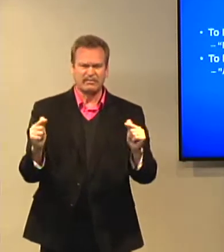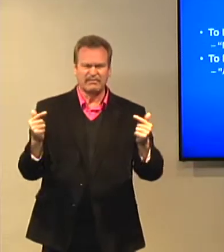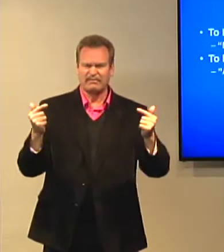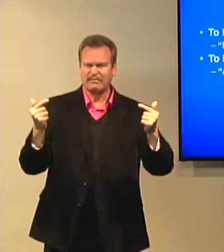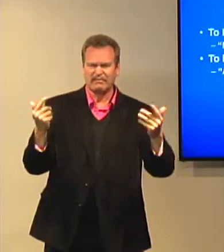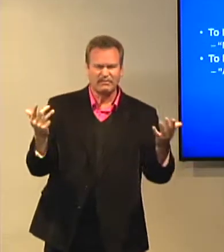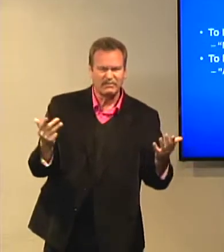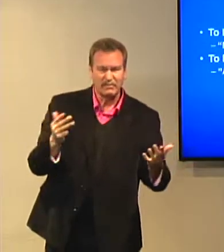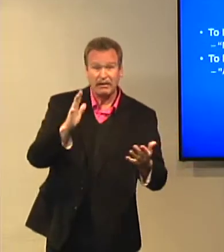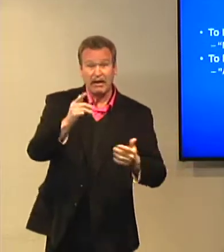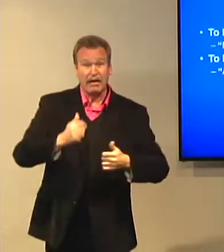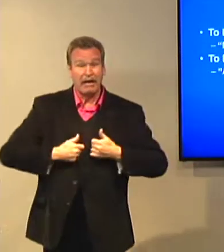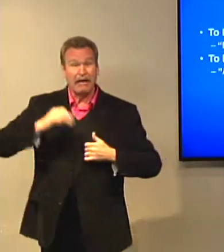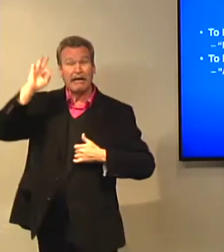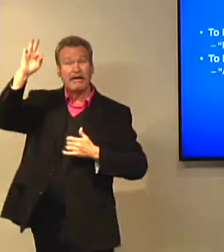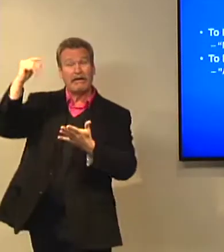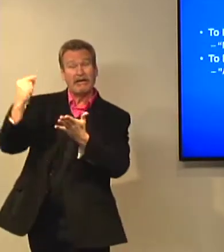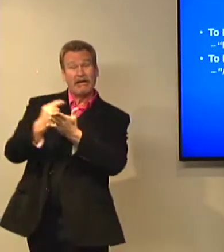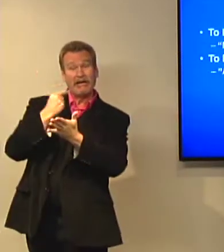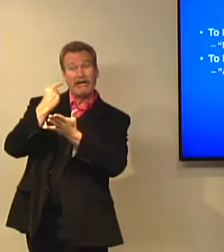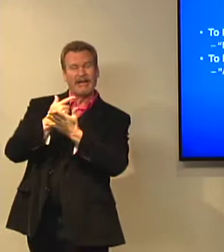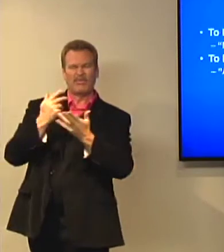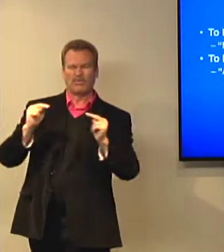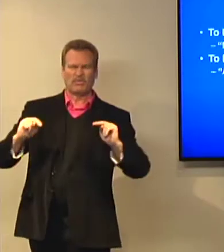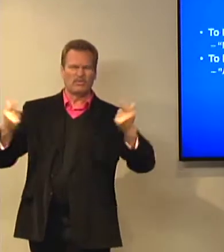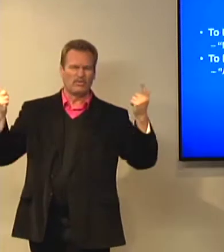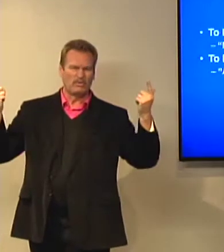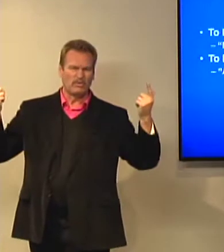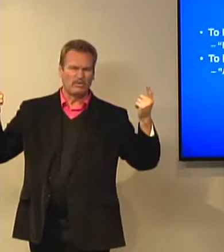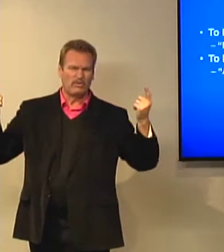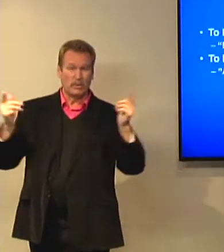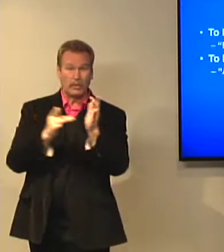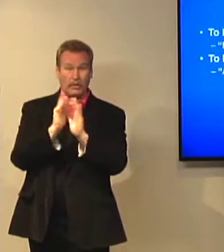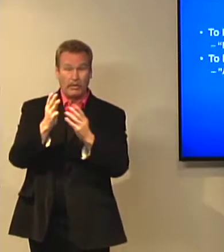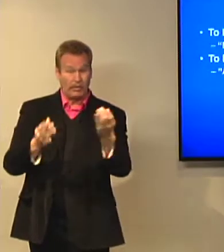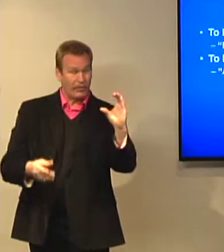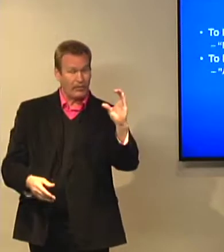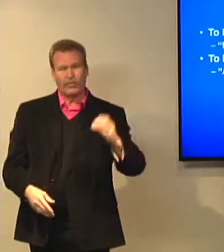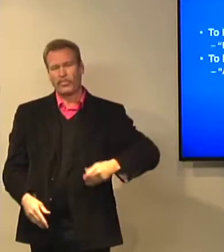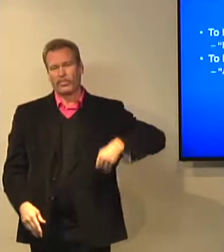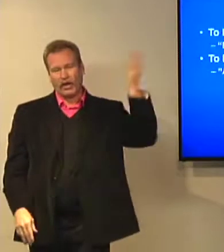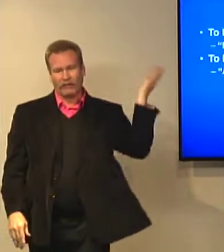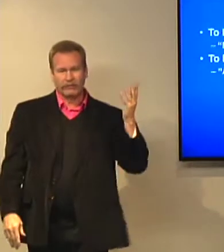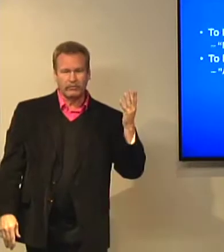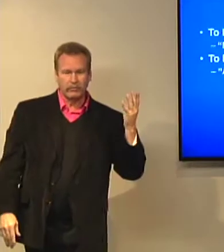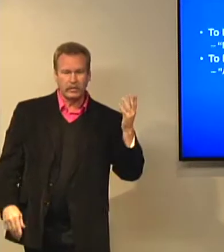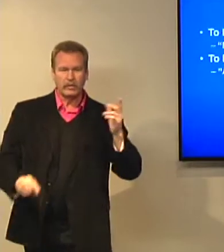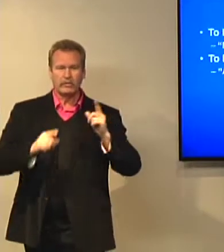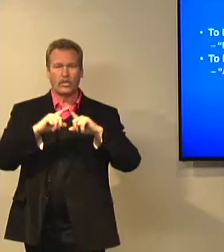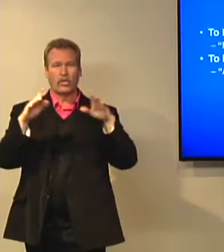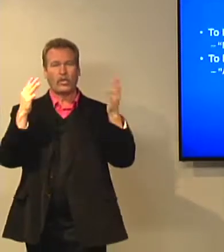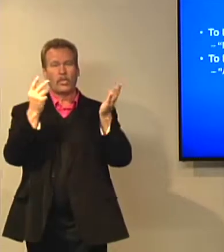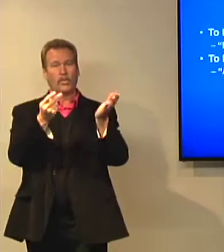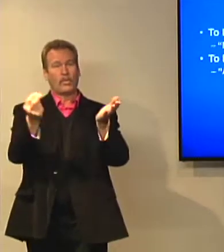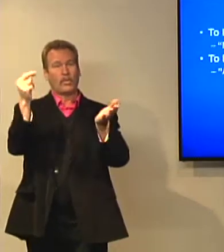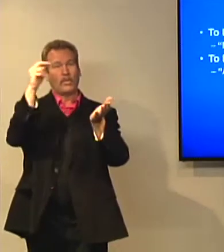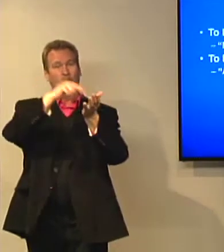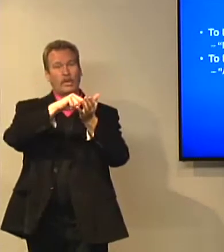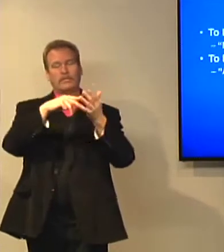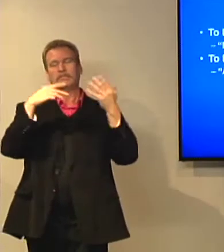without the resurrection, our faith is in vain. The gospel is worthless if Jesus Christ has not risen from